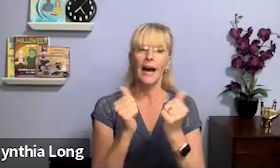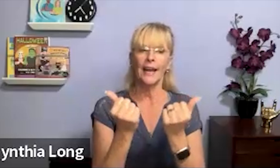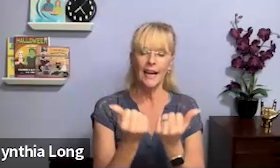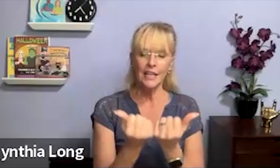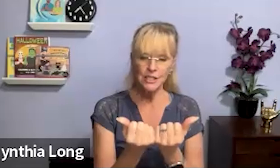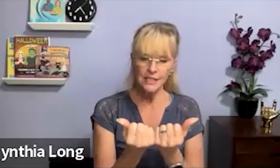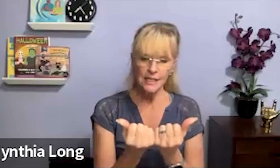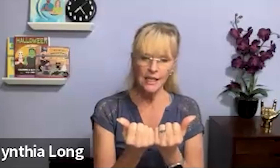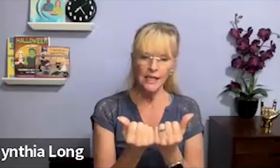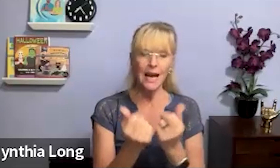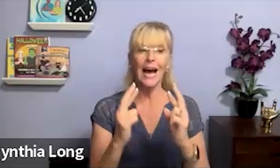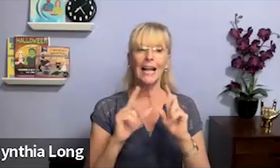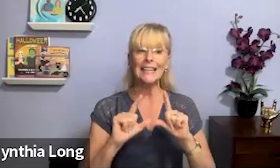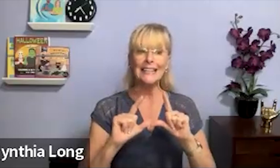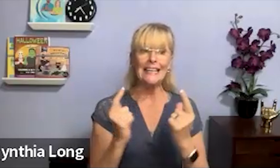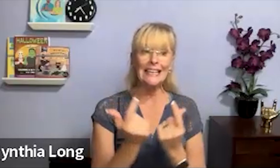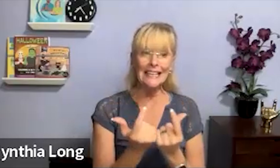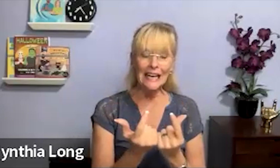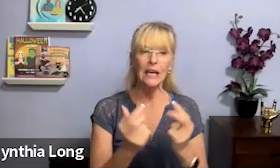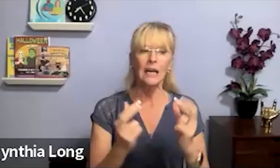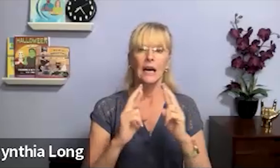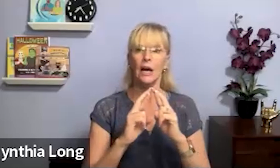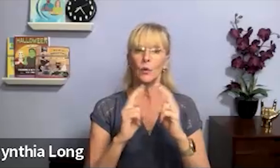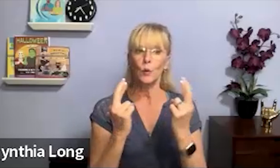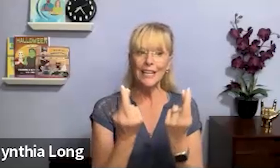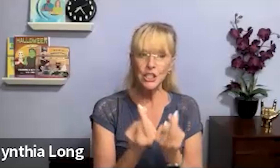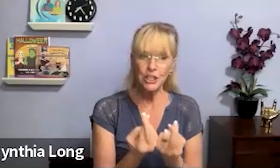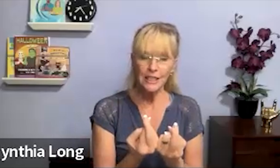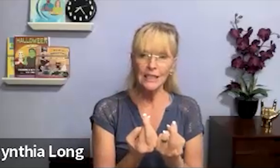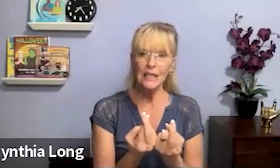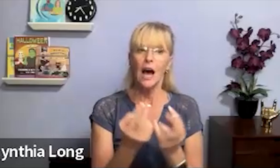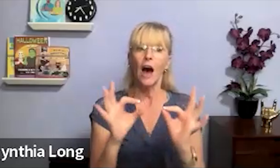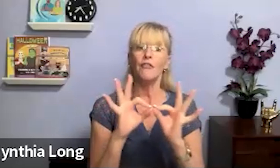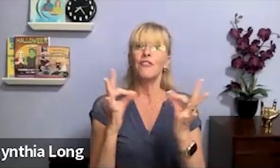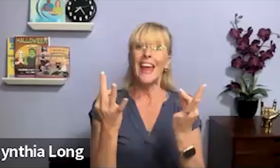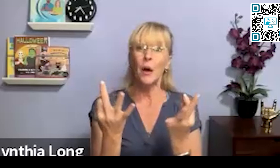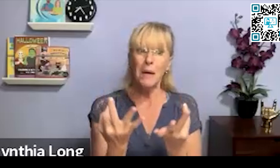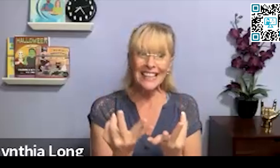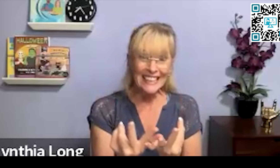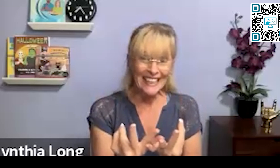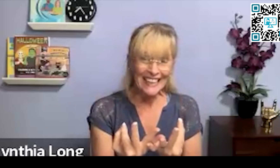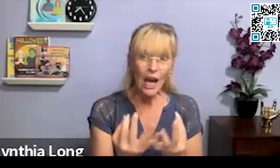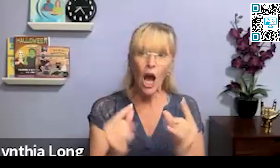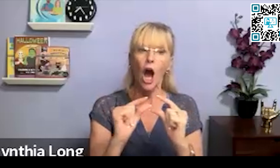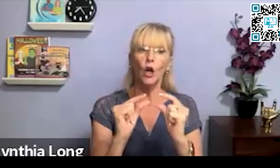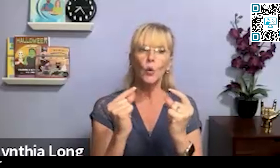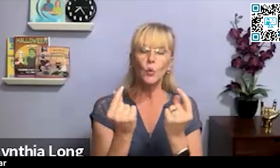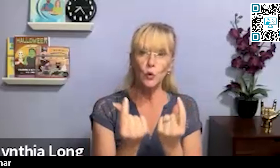an agency, a league, a region, a family, a